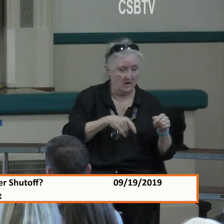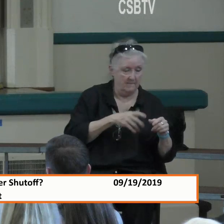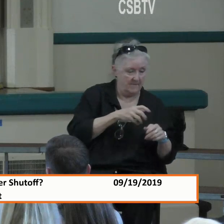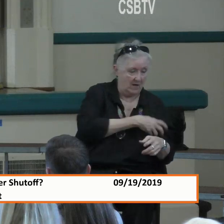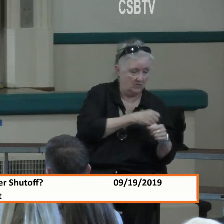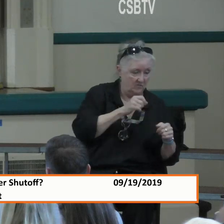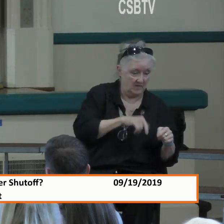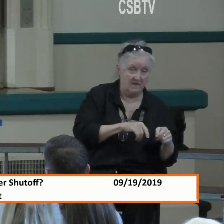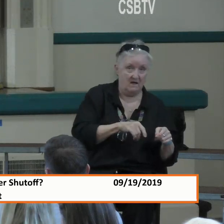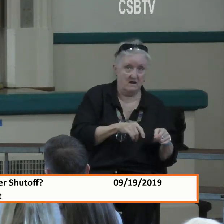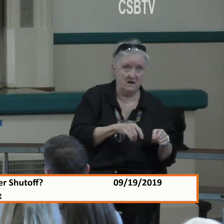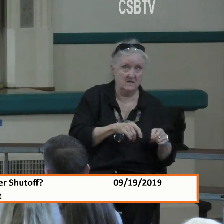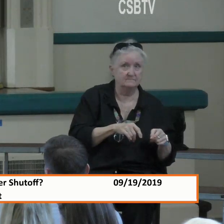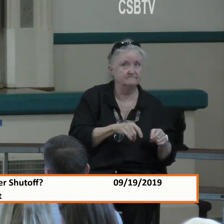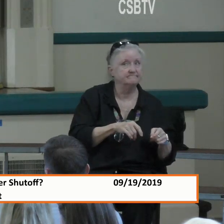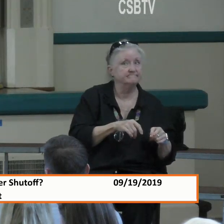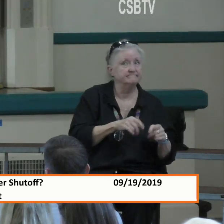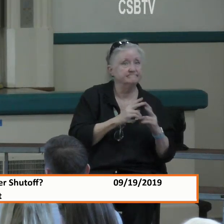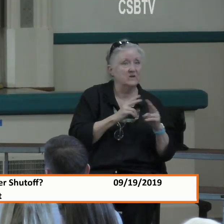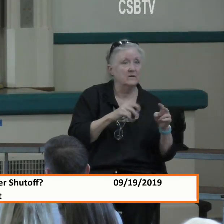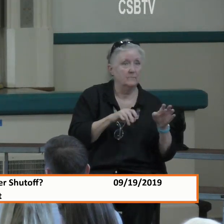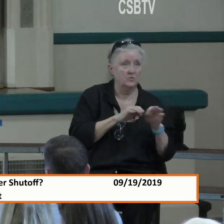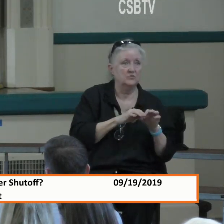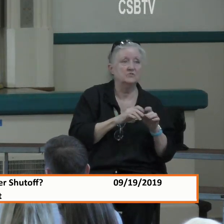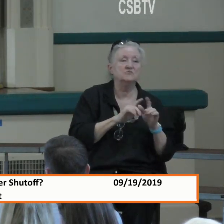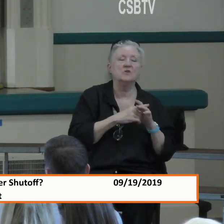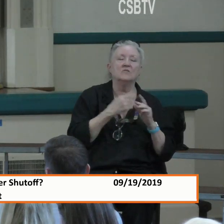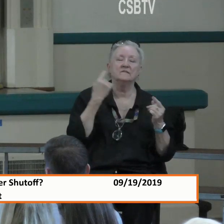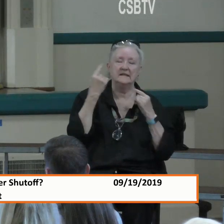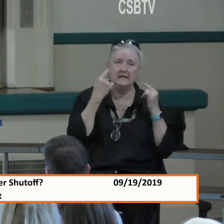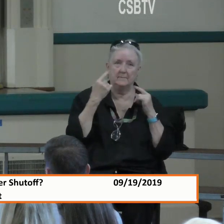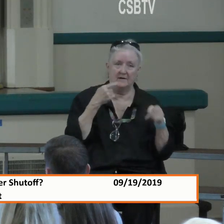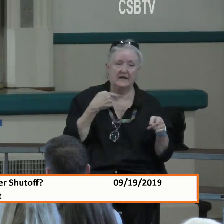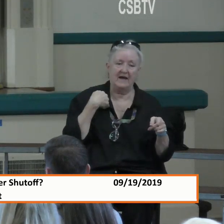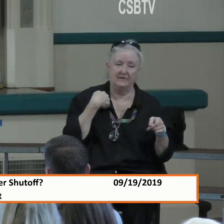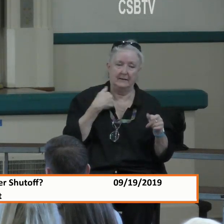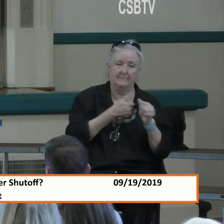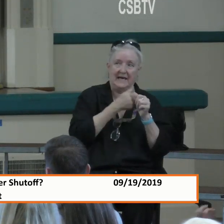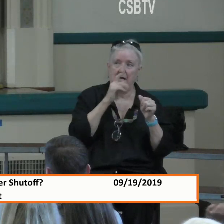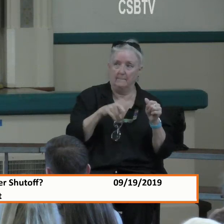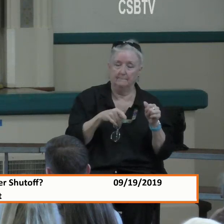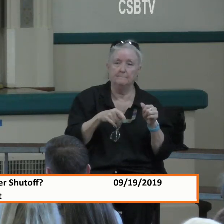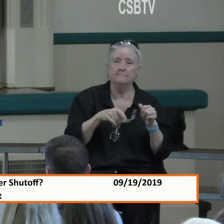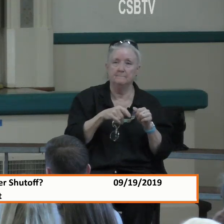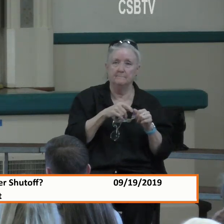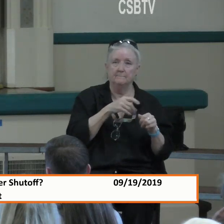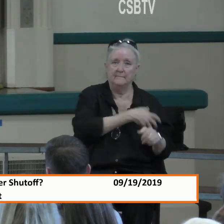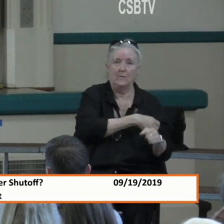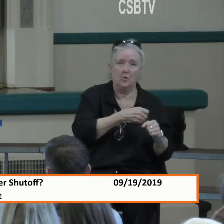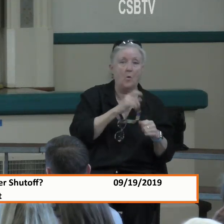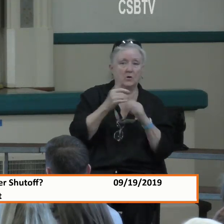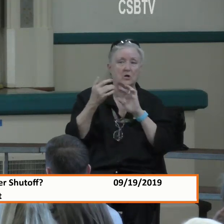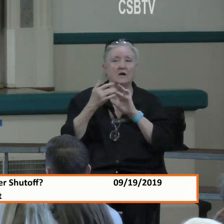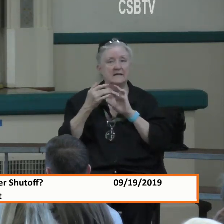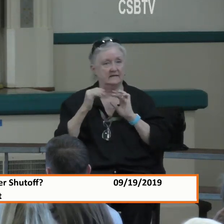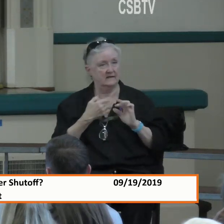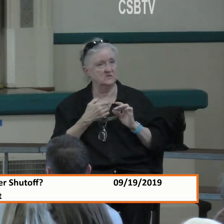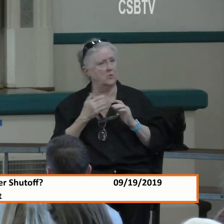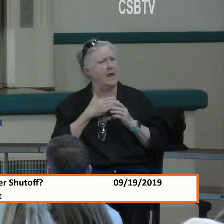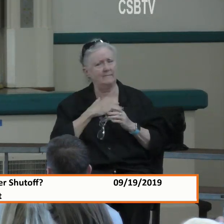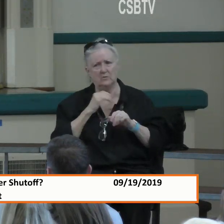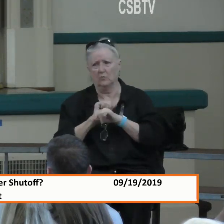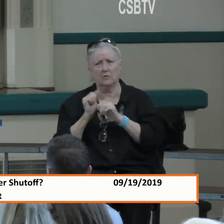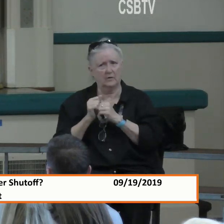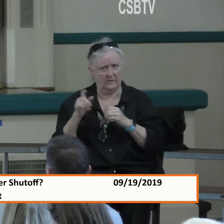that pump, it's very important for you to start looking into having backup power or to contact us. We're happy to work with